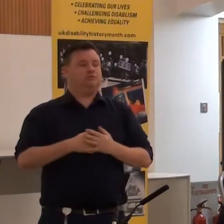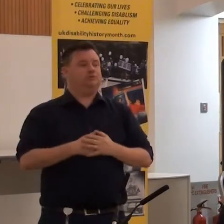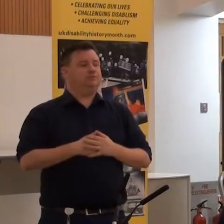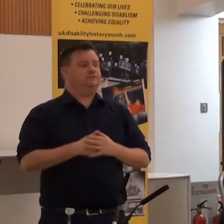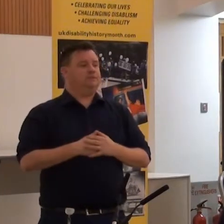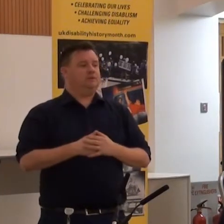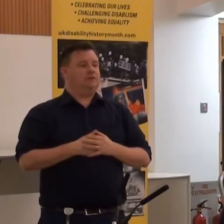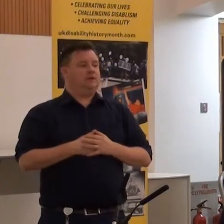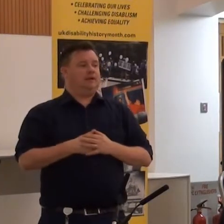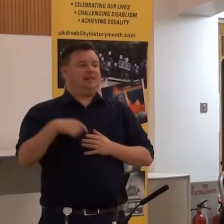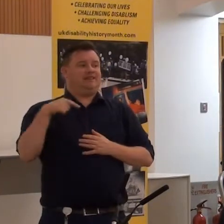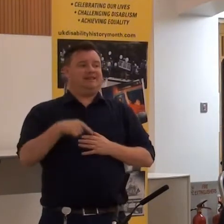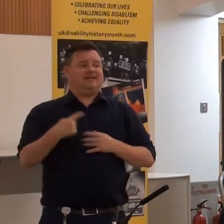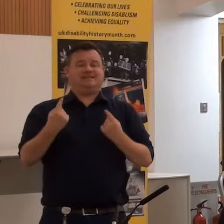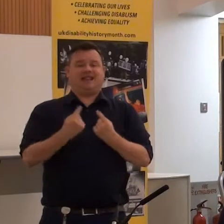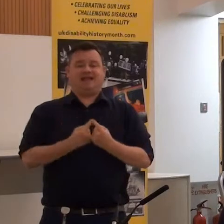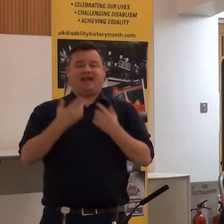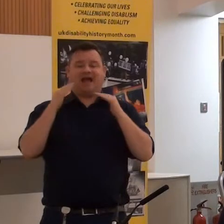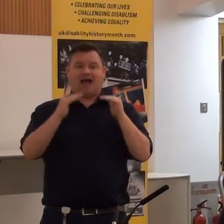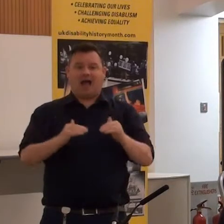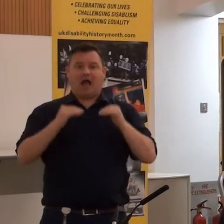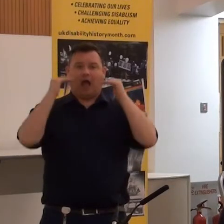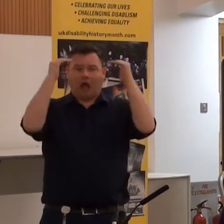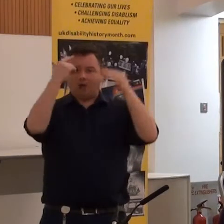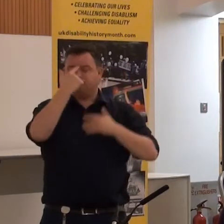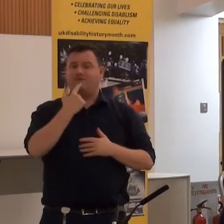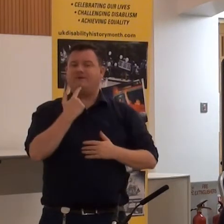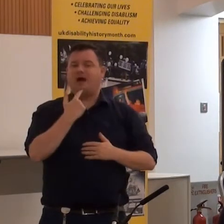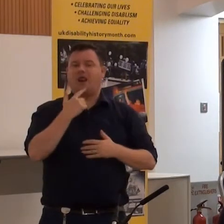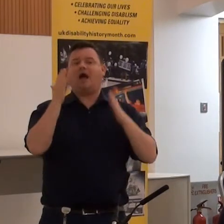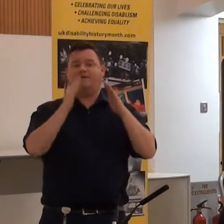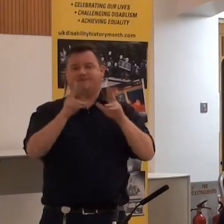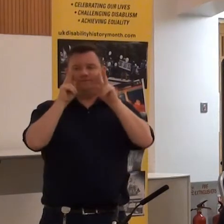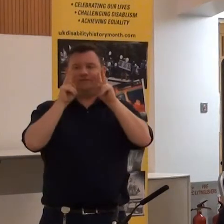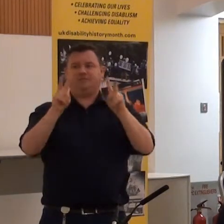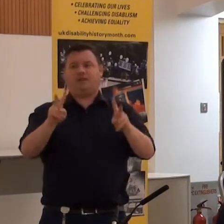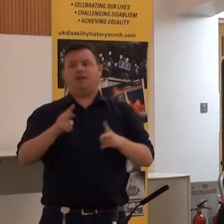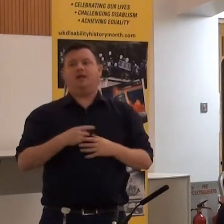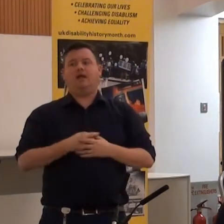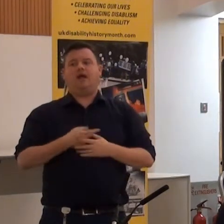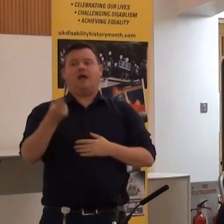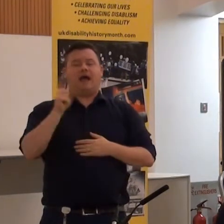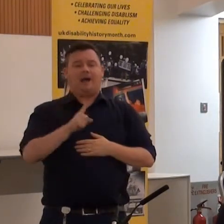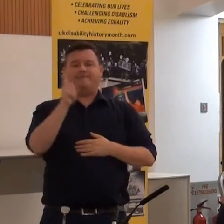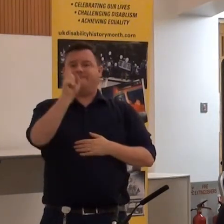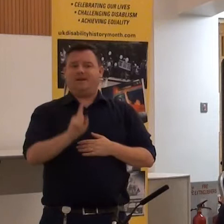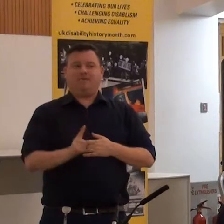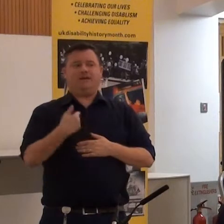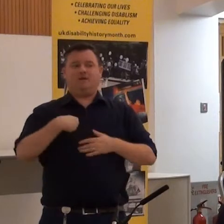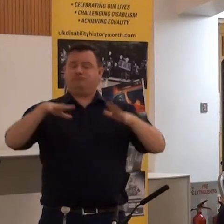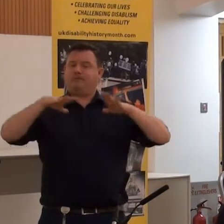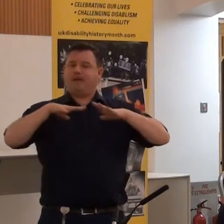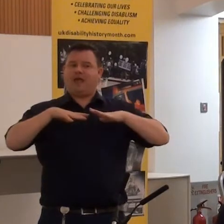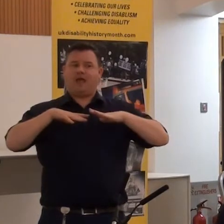and this stuff has to be very high profile, it has to be very visible, and, you know, people need to be prepared